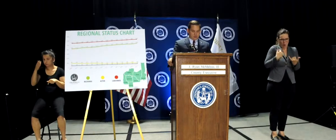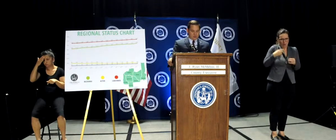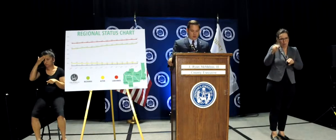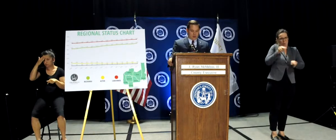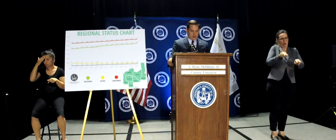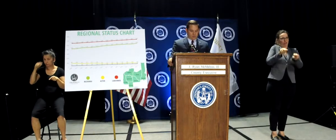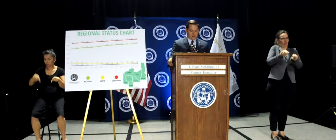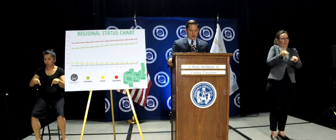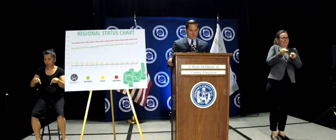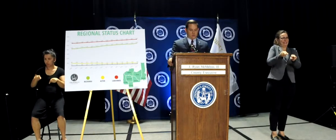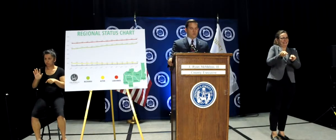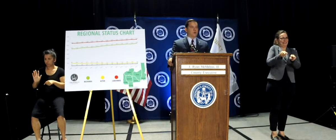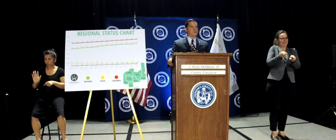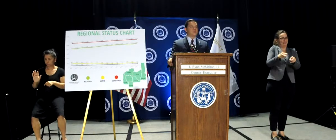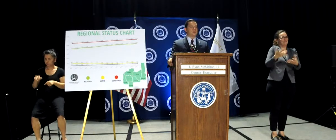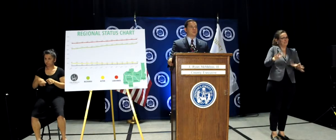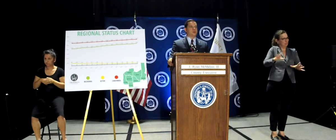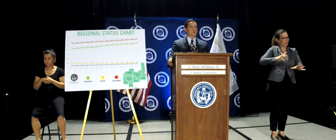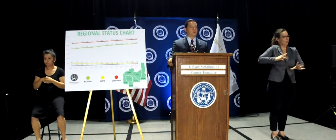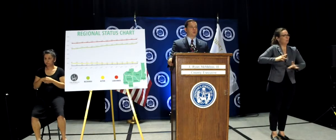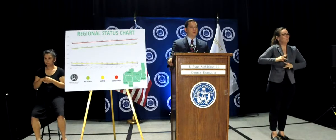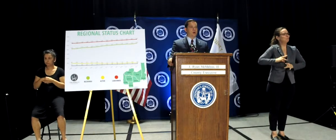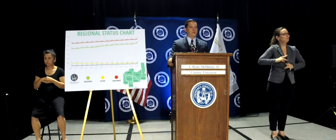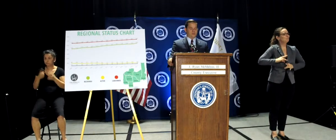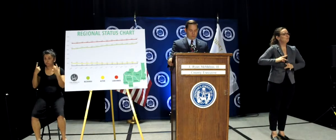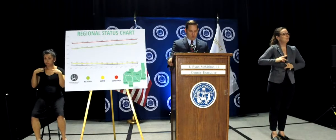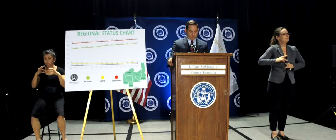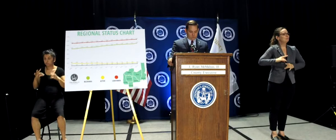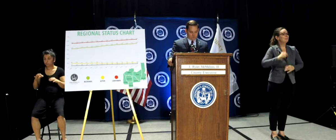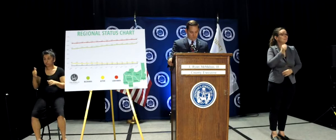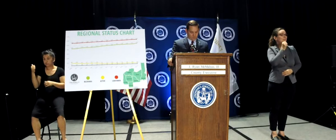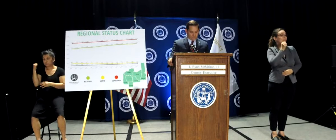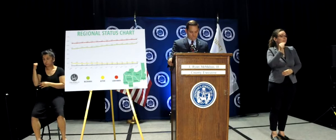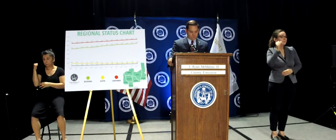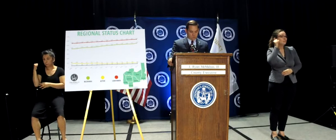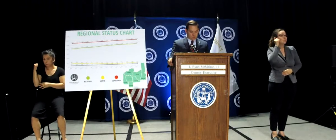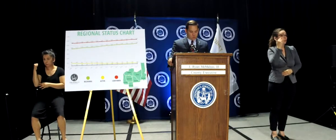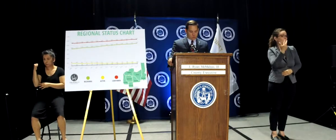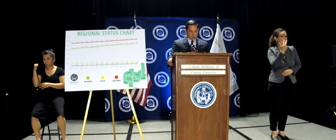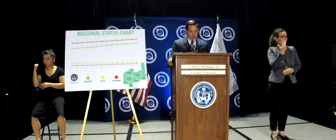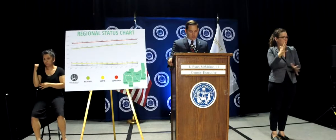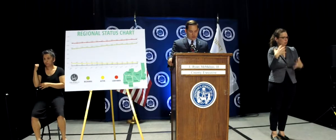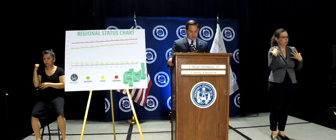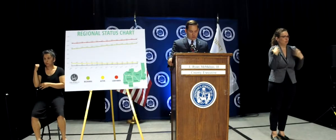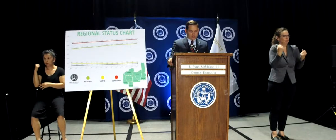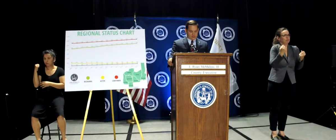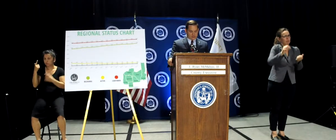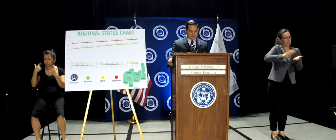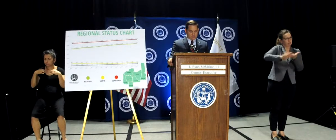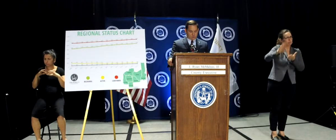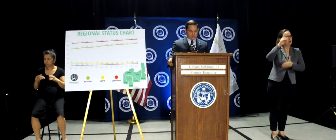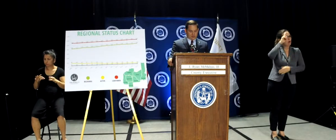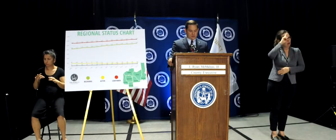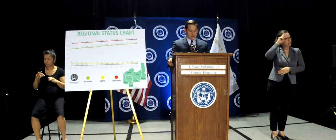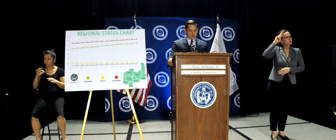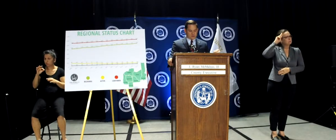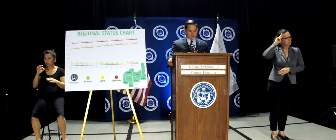yesterday. We now have 2,600 people who have recovered from COVID. When we look at our